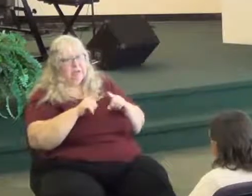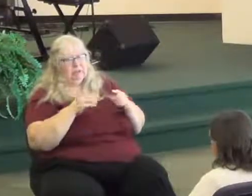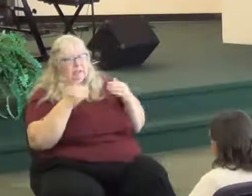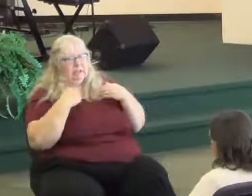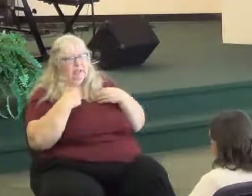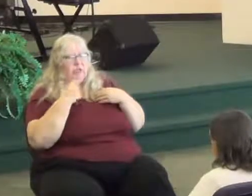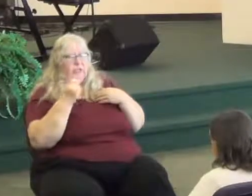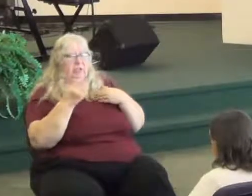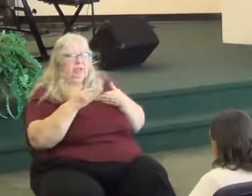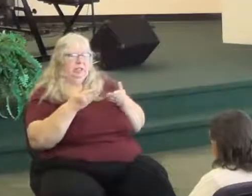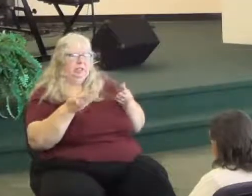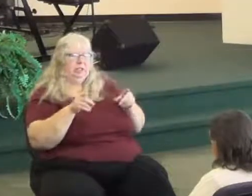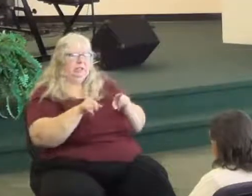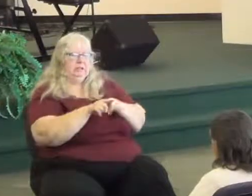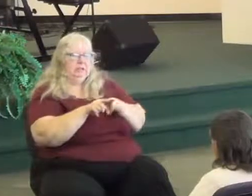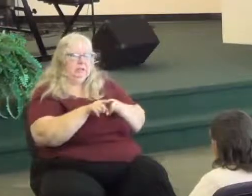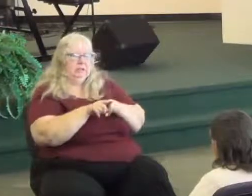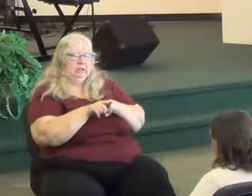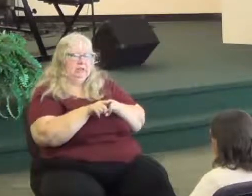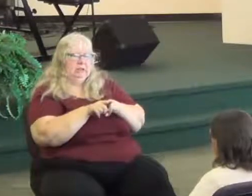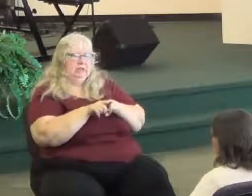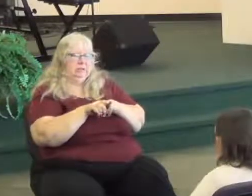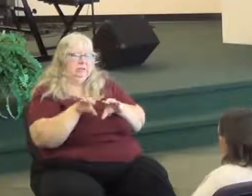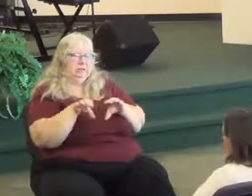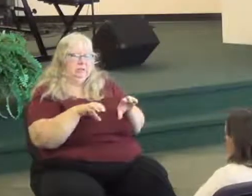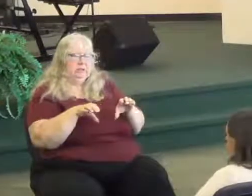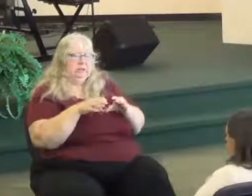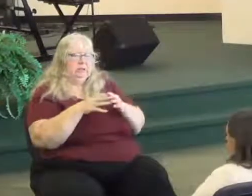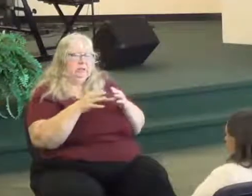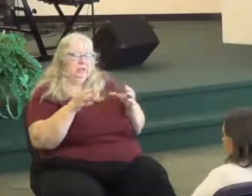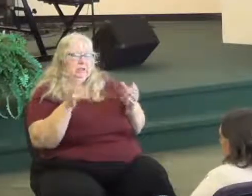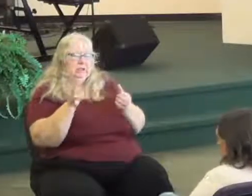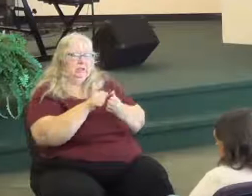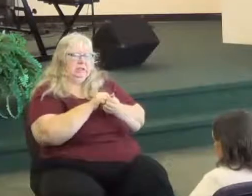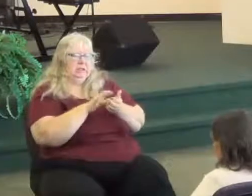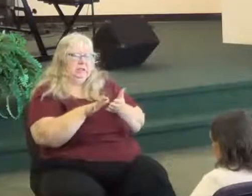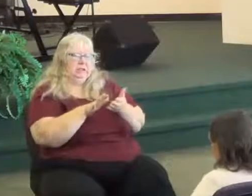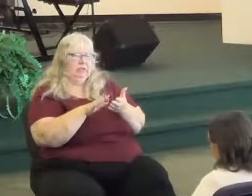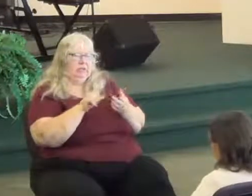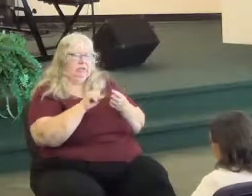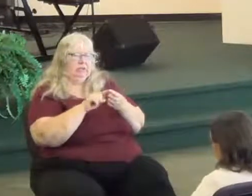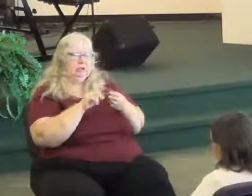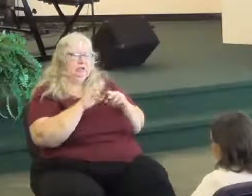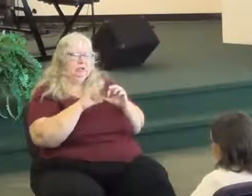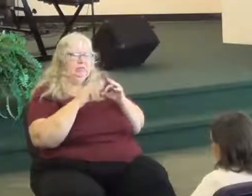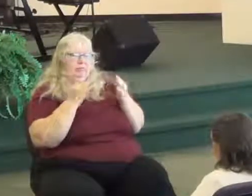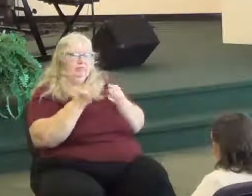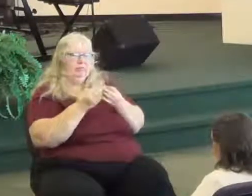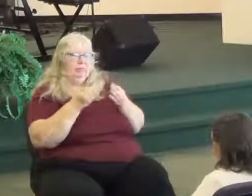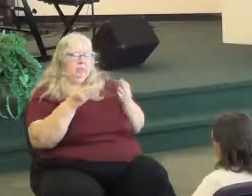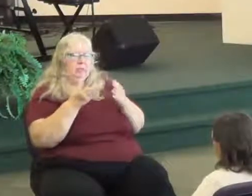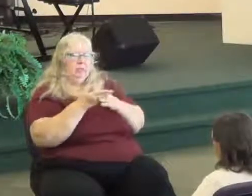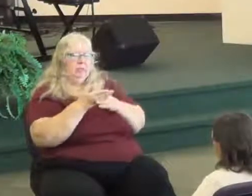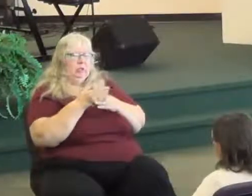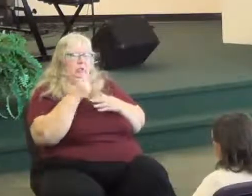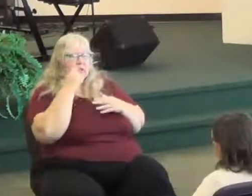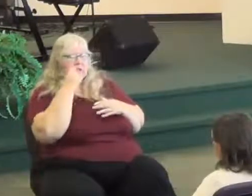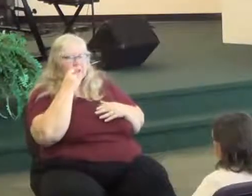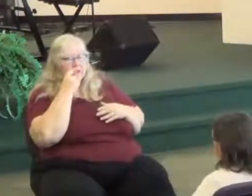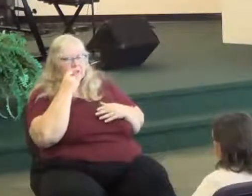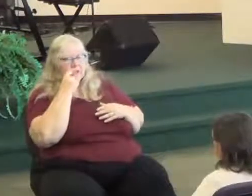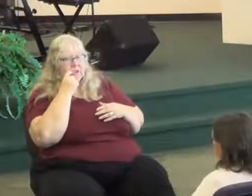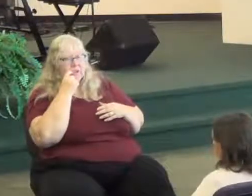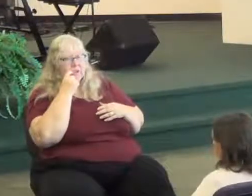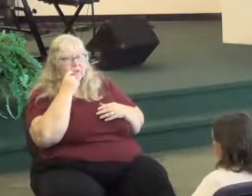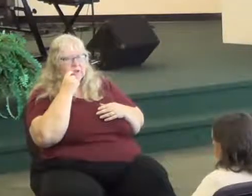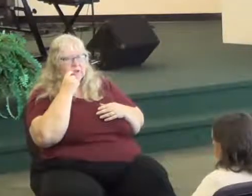They had done a lot of damage to their families through addiction. And this sin issue was